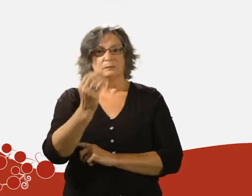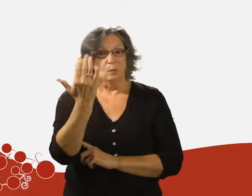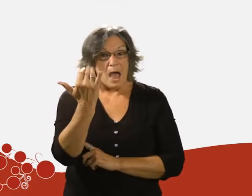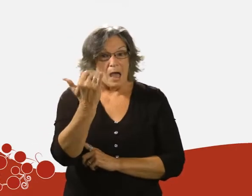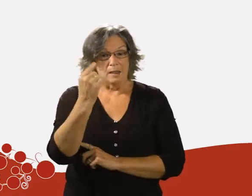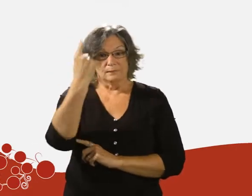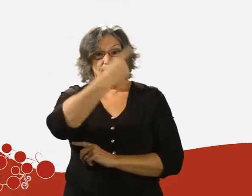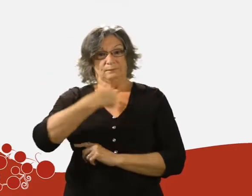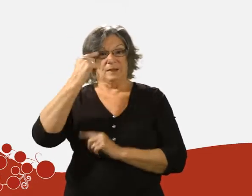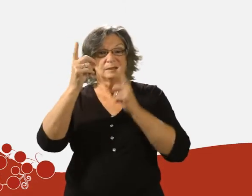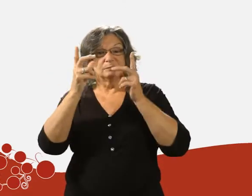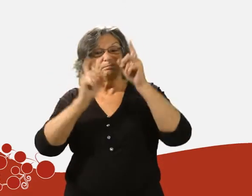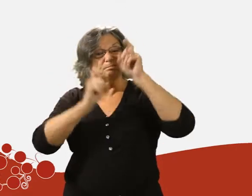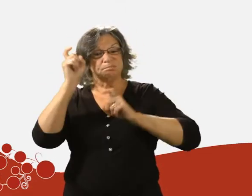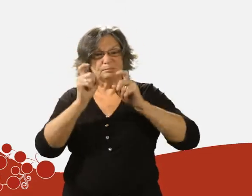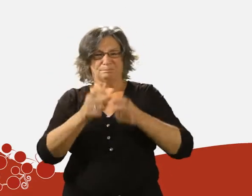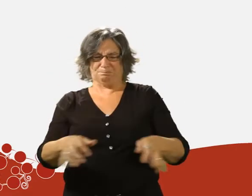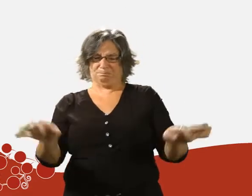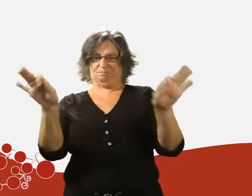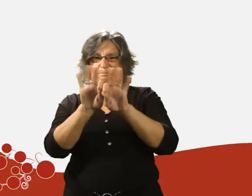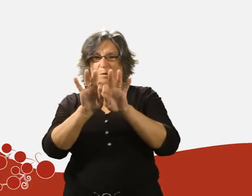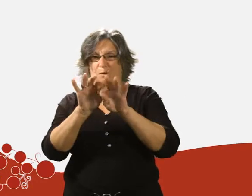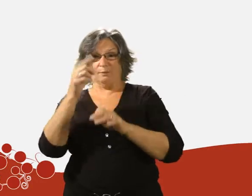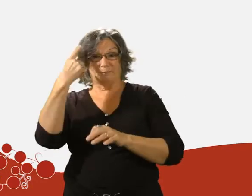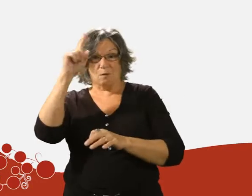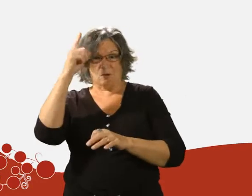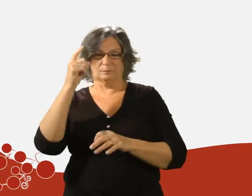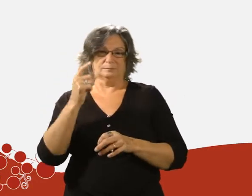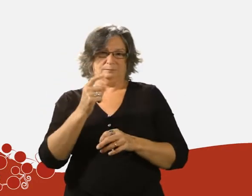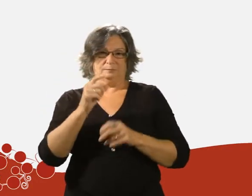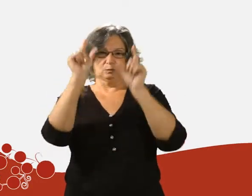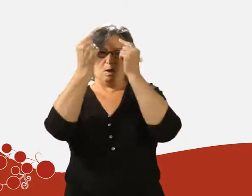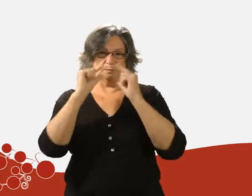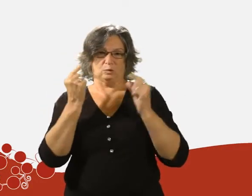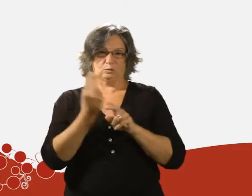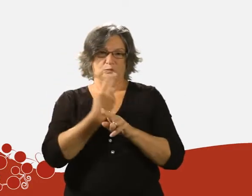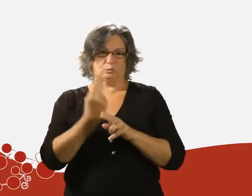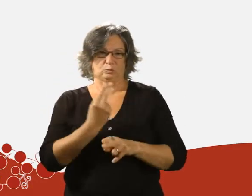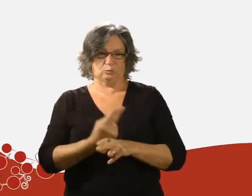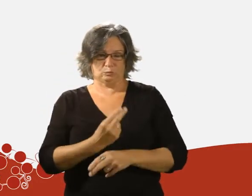facial expressions. For this reason, facial expressions are key for ASL grammar.